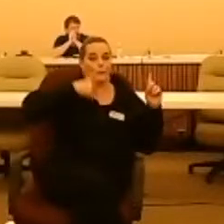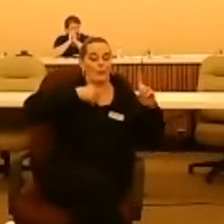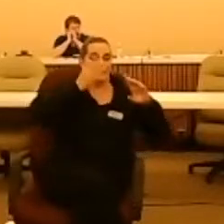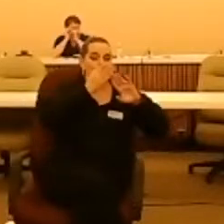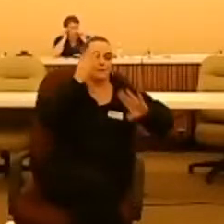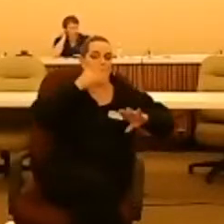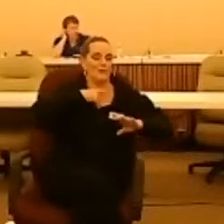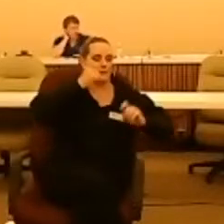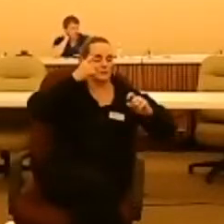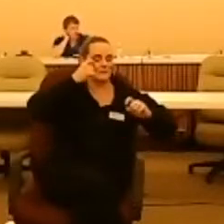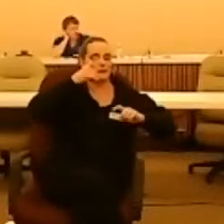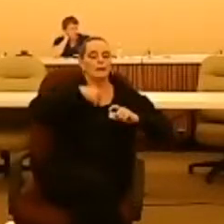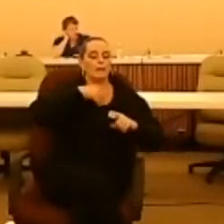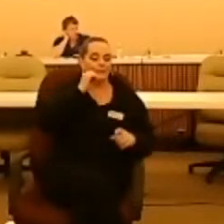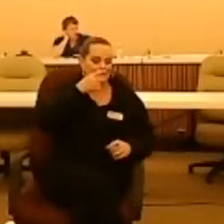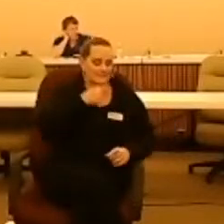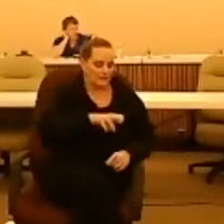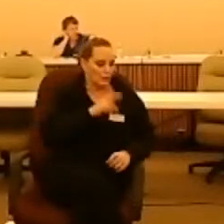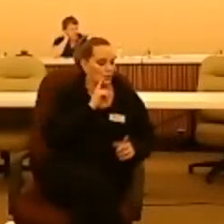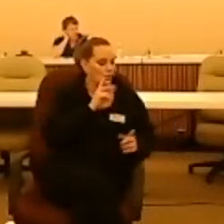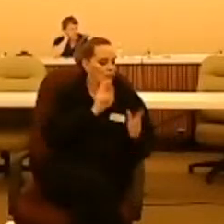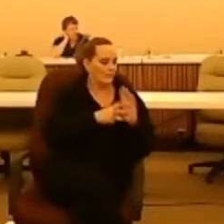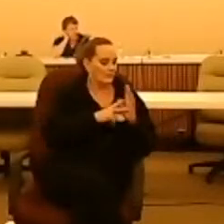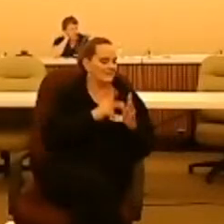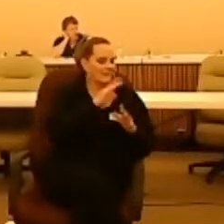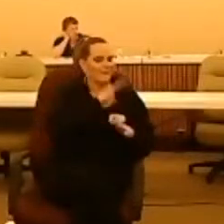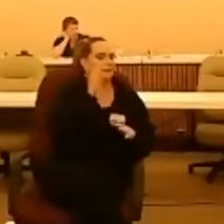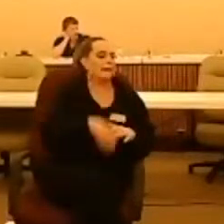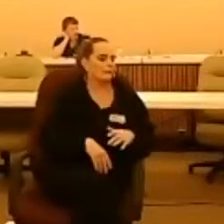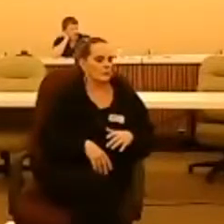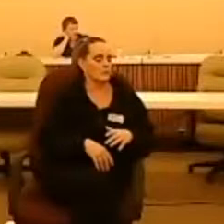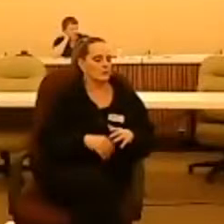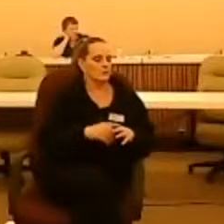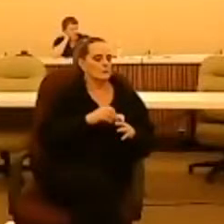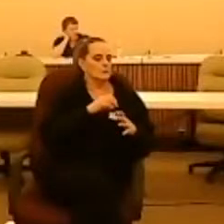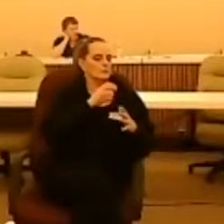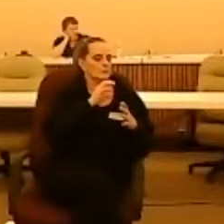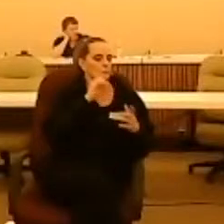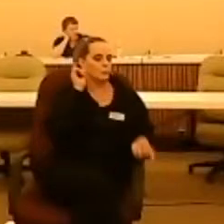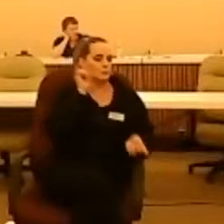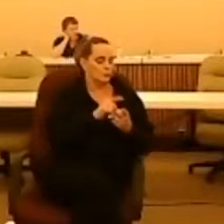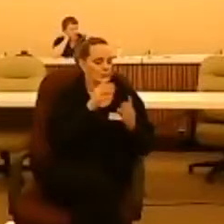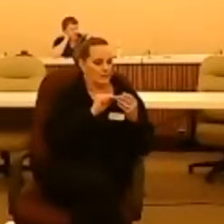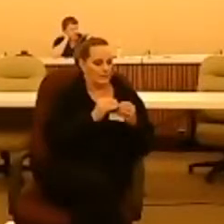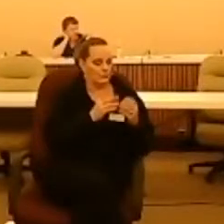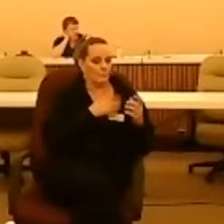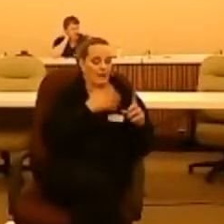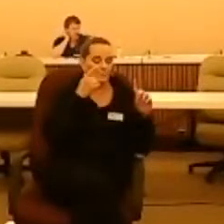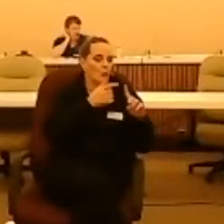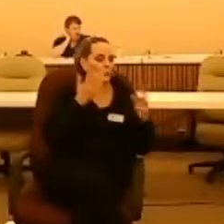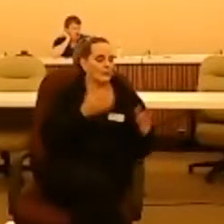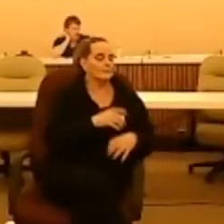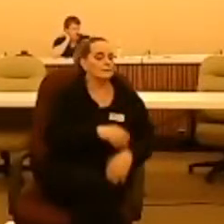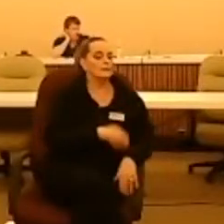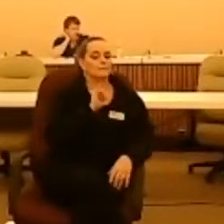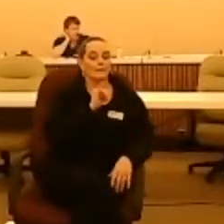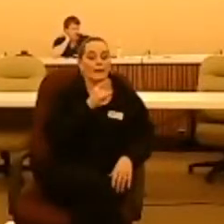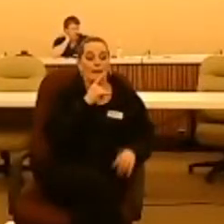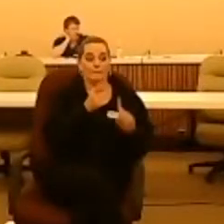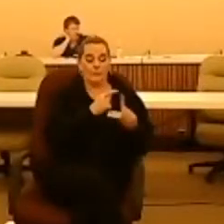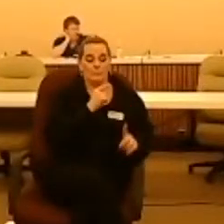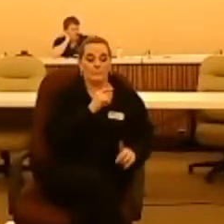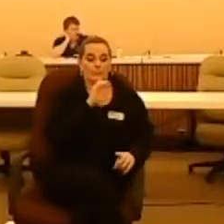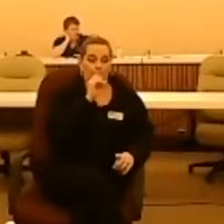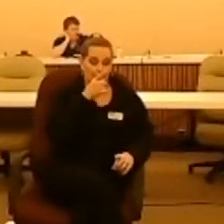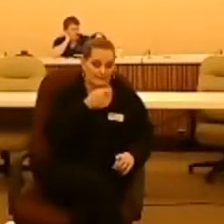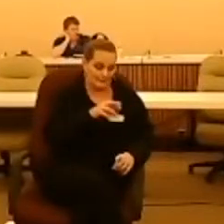but the thing is, this means they can never take it away. The point is, if from the seeker